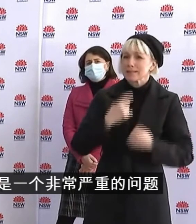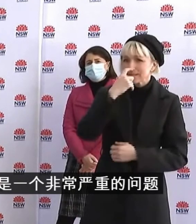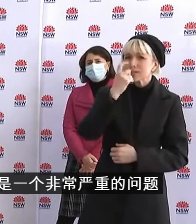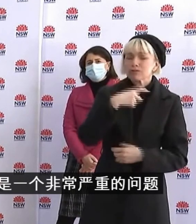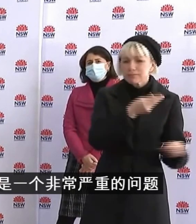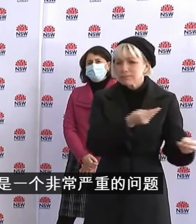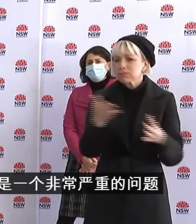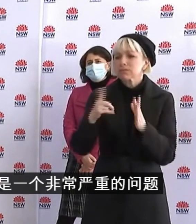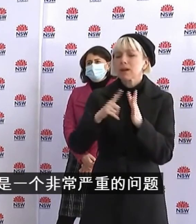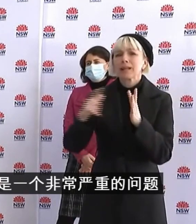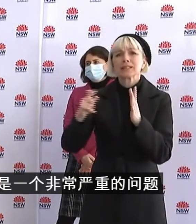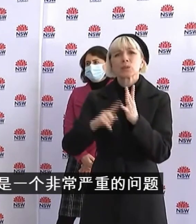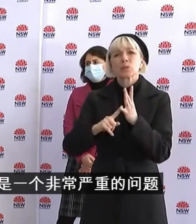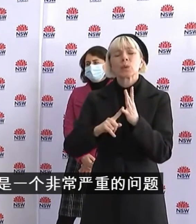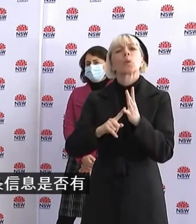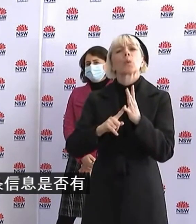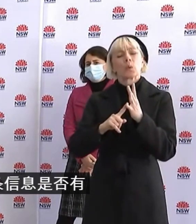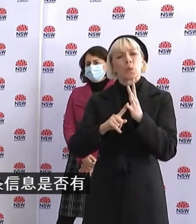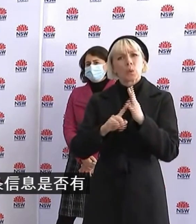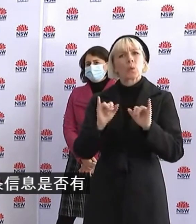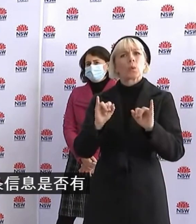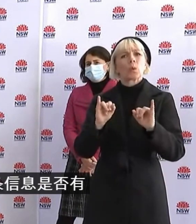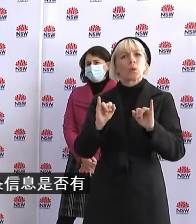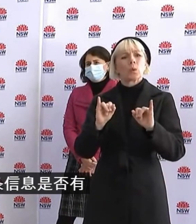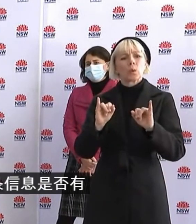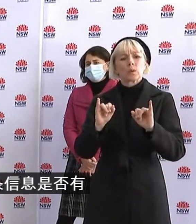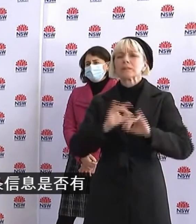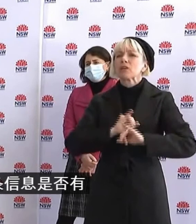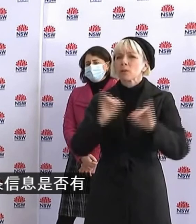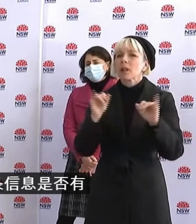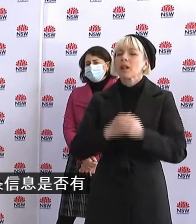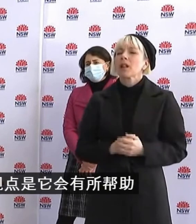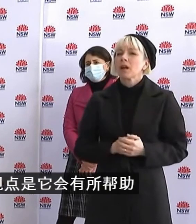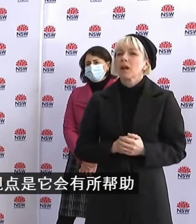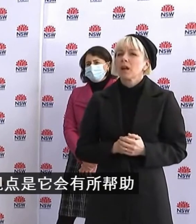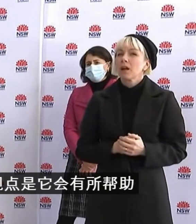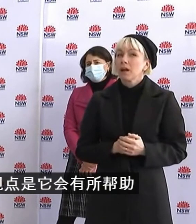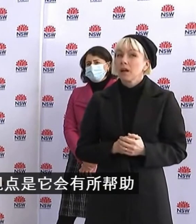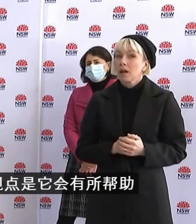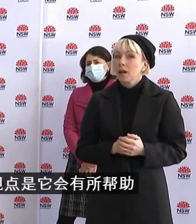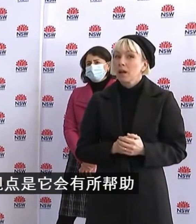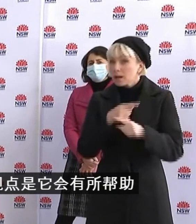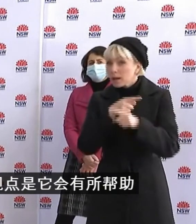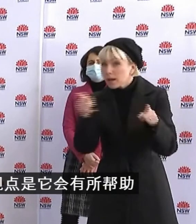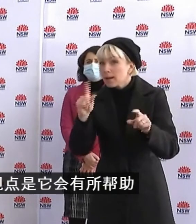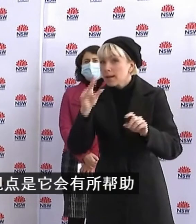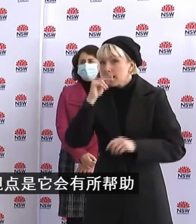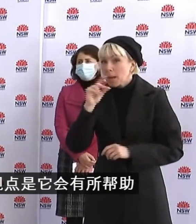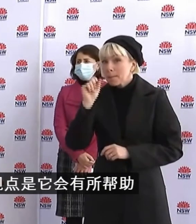intensive care. It's a really serious issue for young people as well. And I'm not sure that message has actually got through to young people